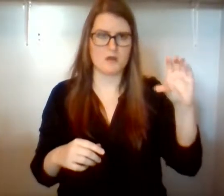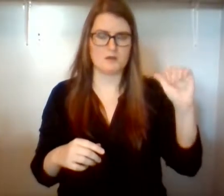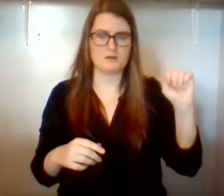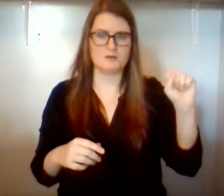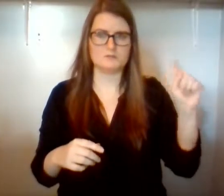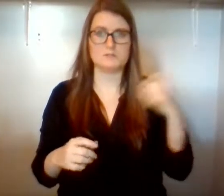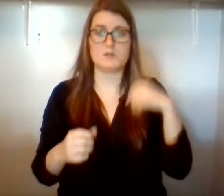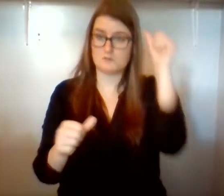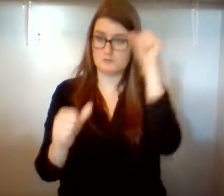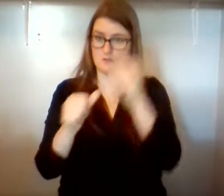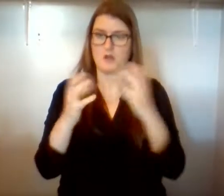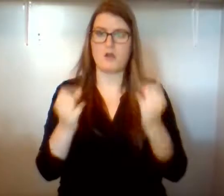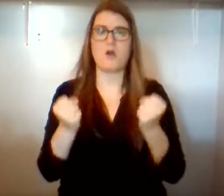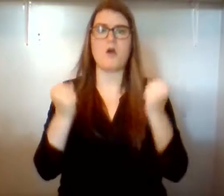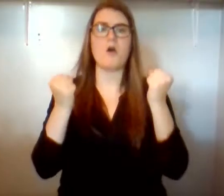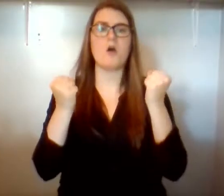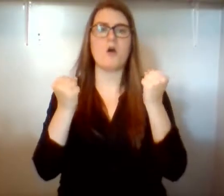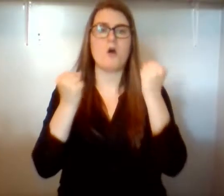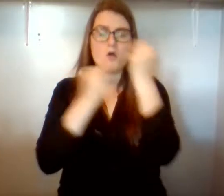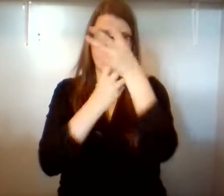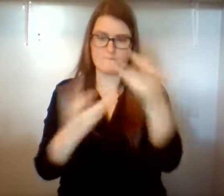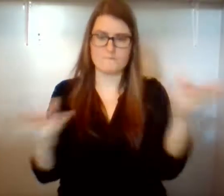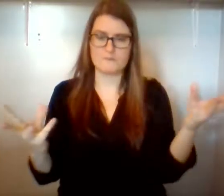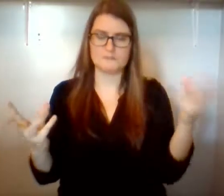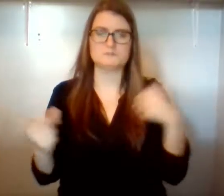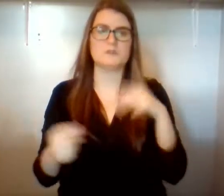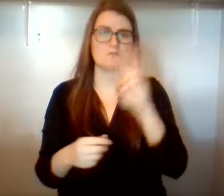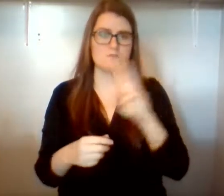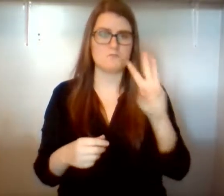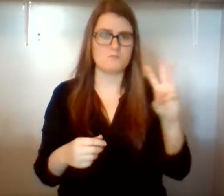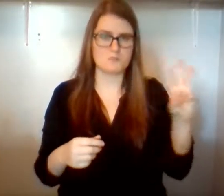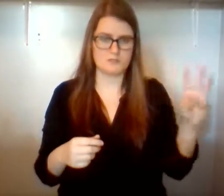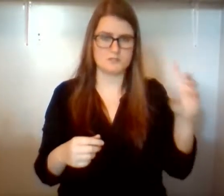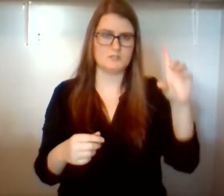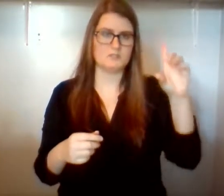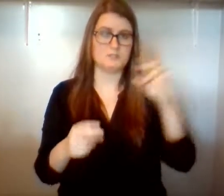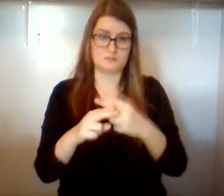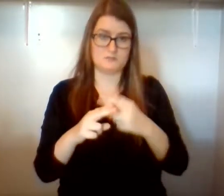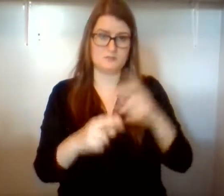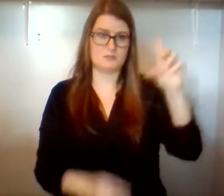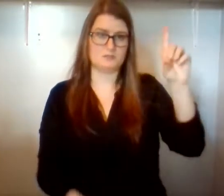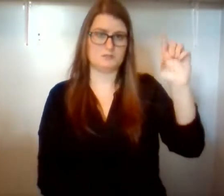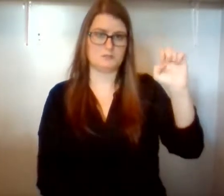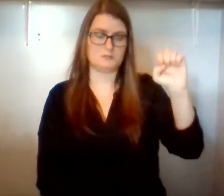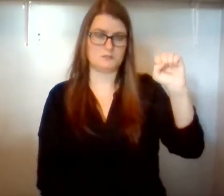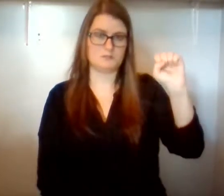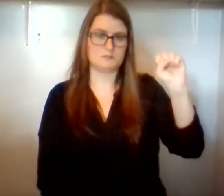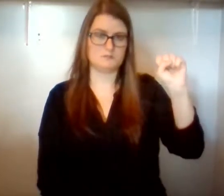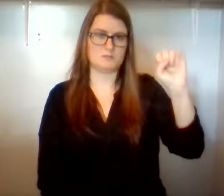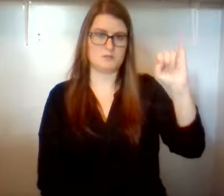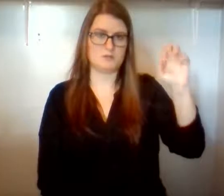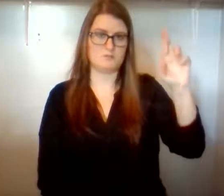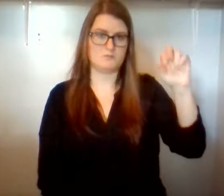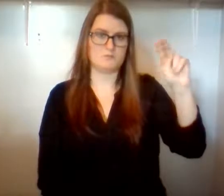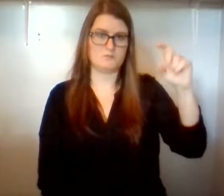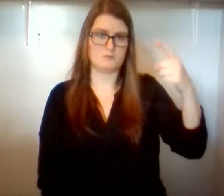podcast a part of your life. We can do what we do because you are engaged and you listen and you share the content with your friends,